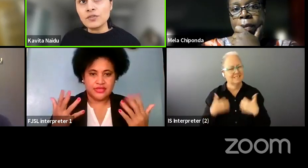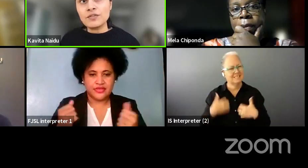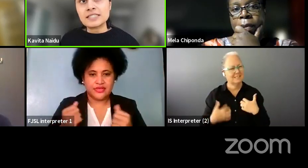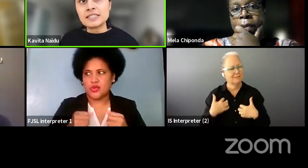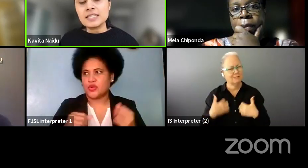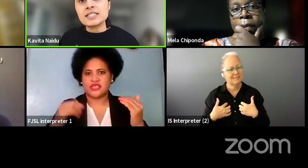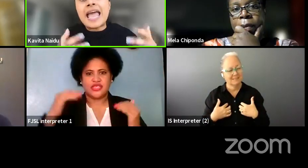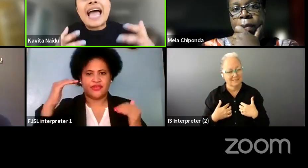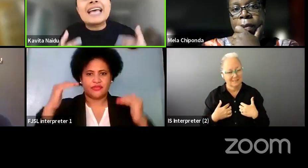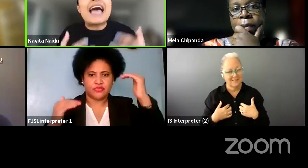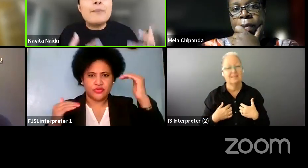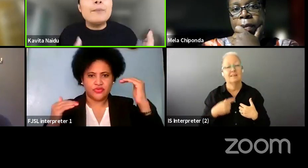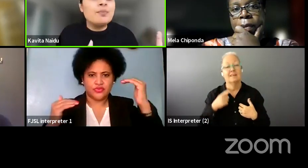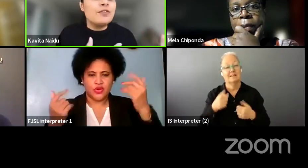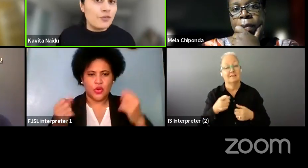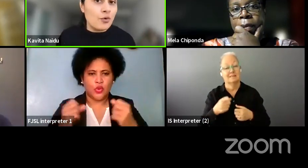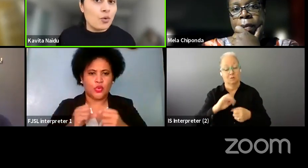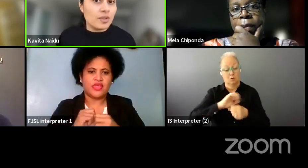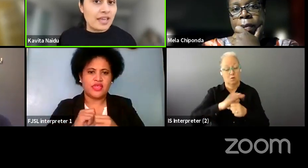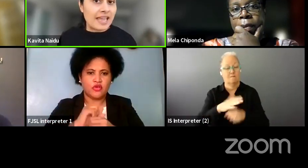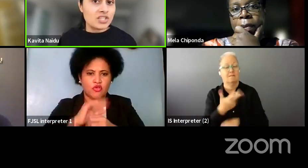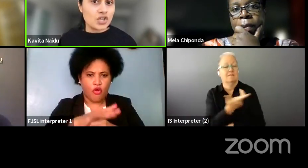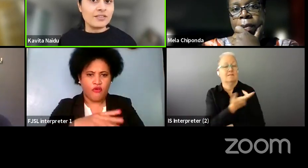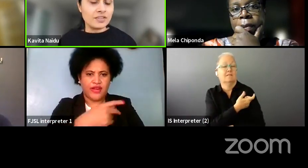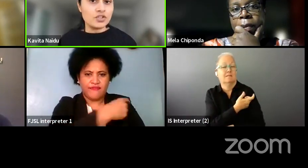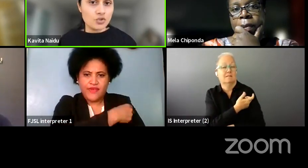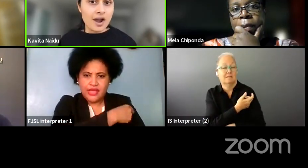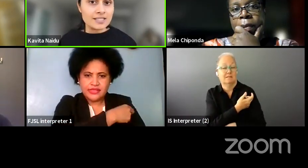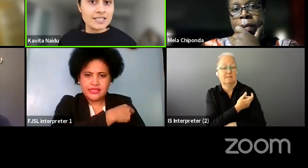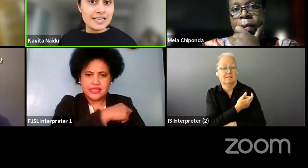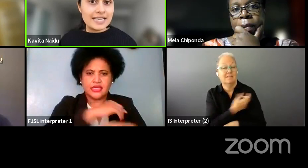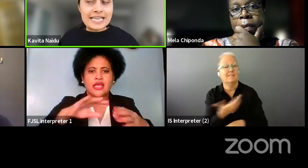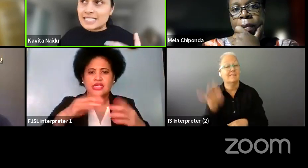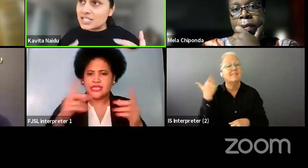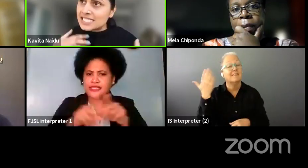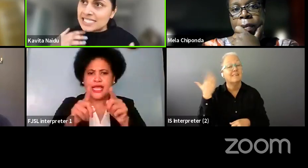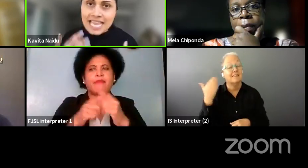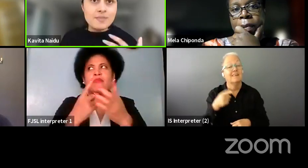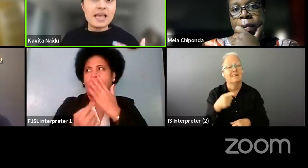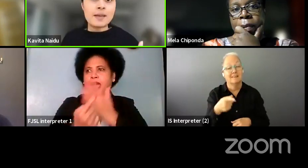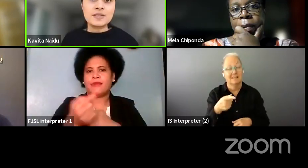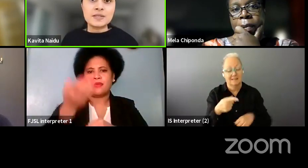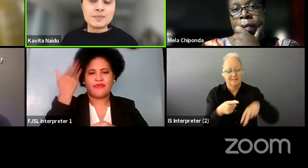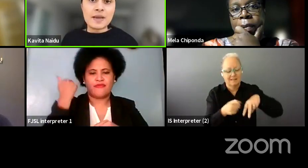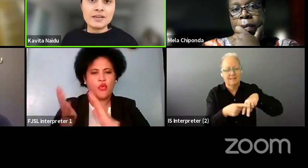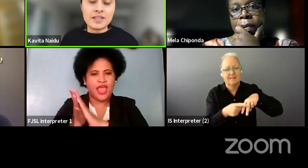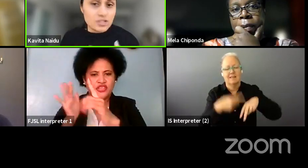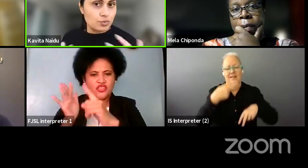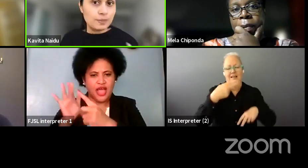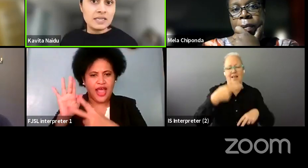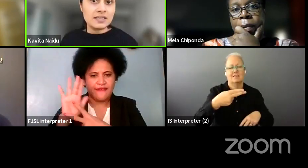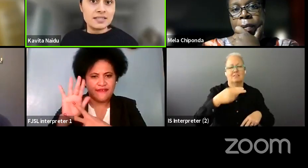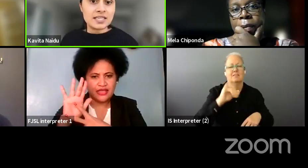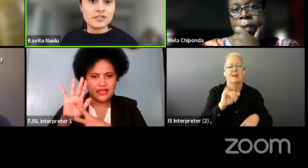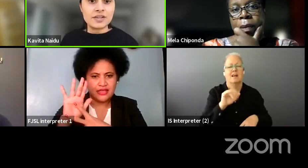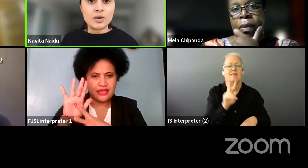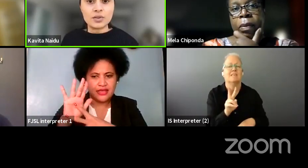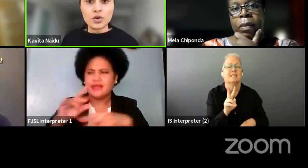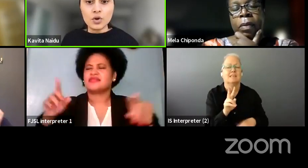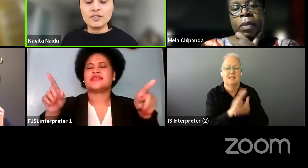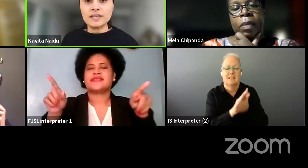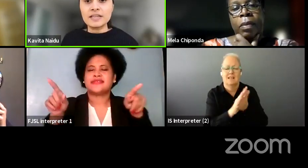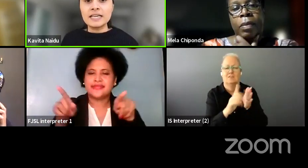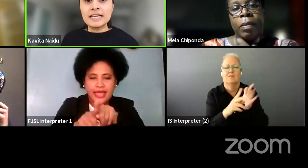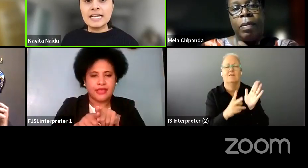the COVID vaccines has happened before with the HIV drugs. It's the same capitalist pattern that's repeating itself now